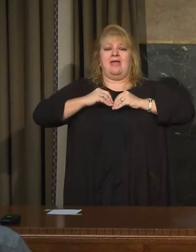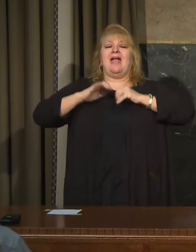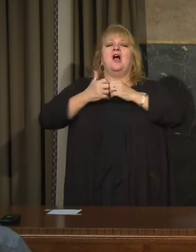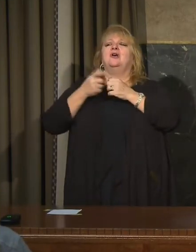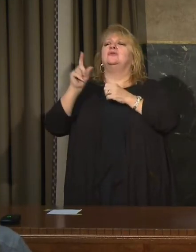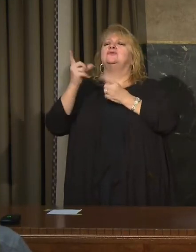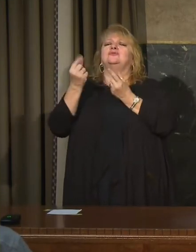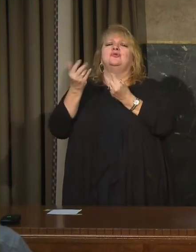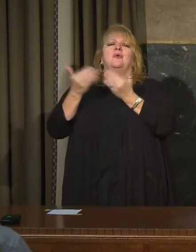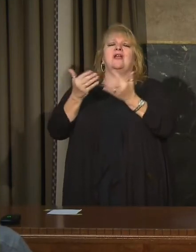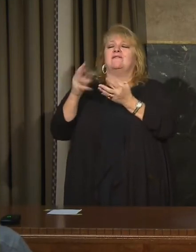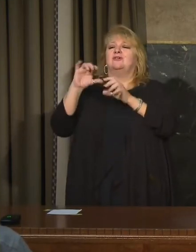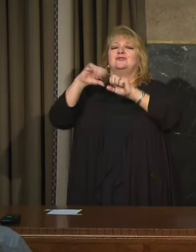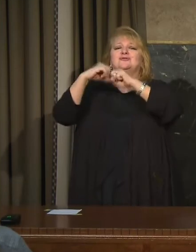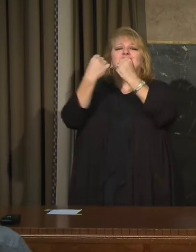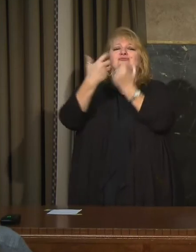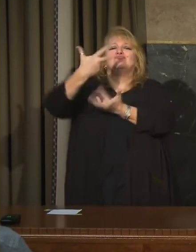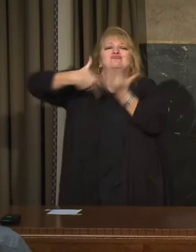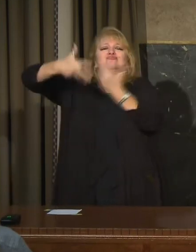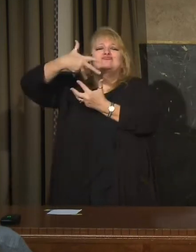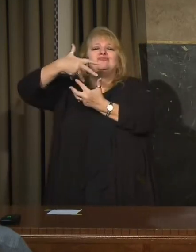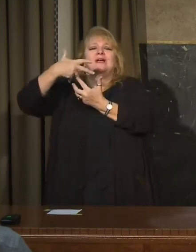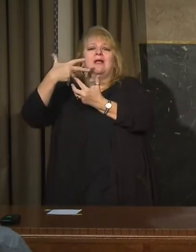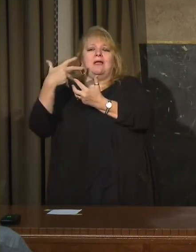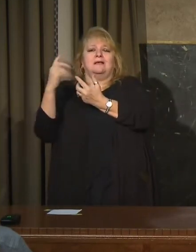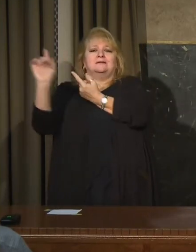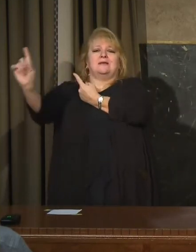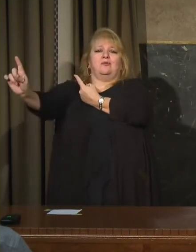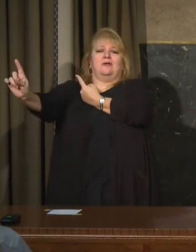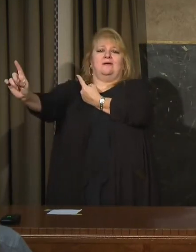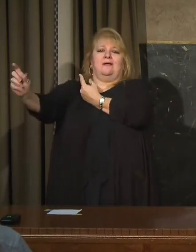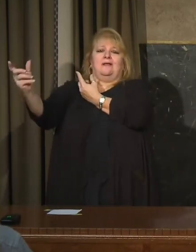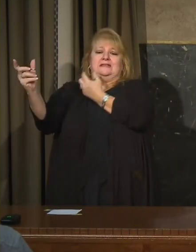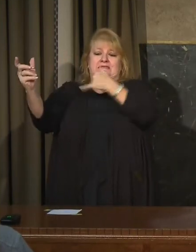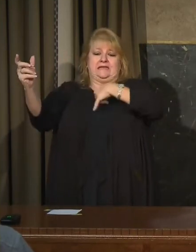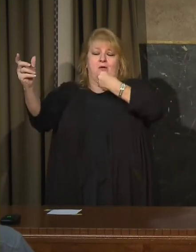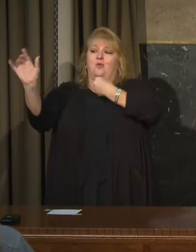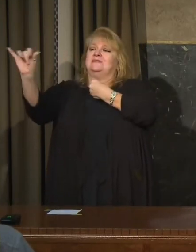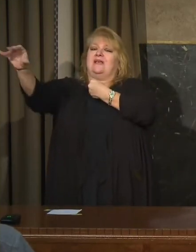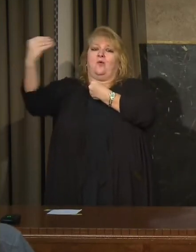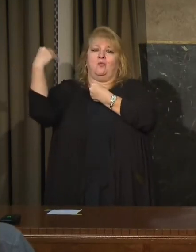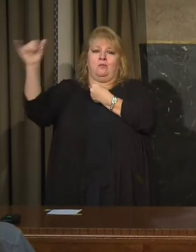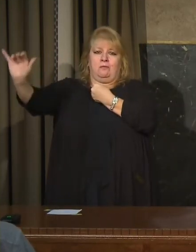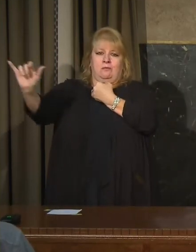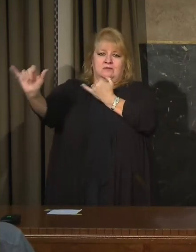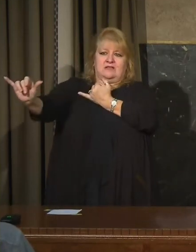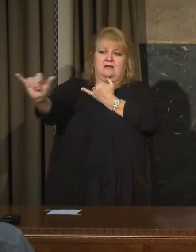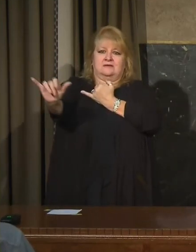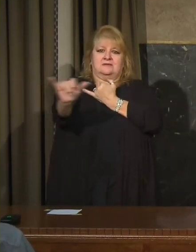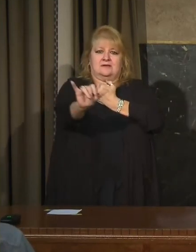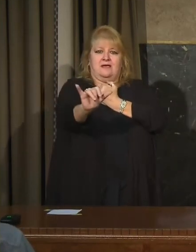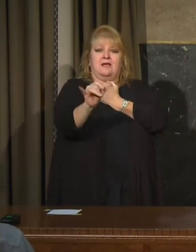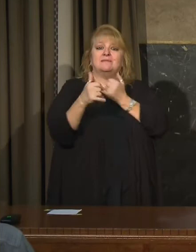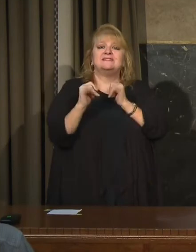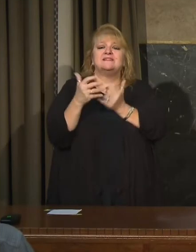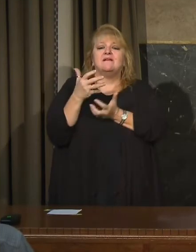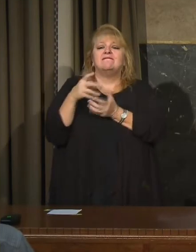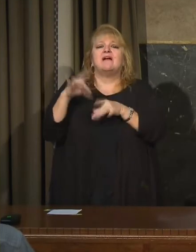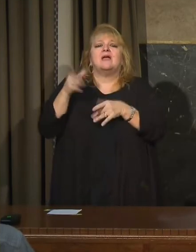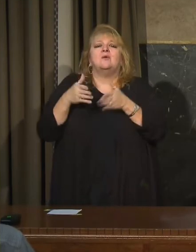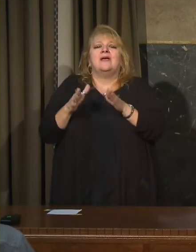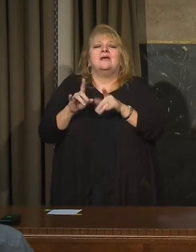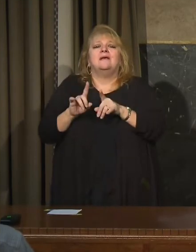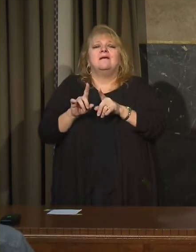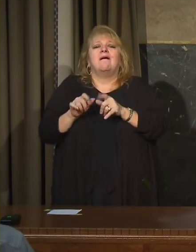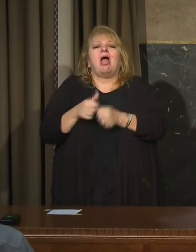both socially and professionally. That's what we need right now, and I can't stress that enough. The vaccine is